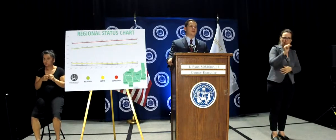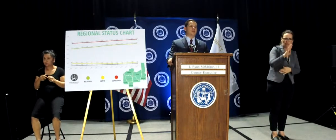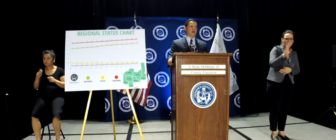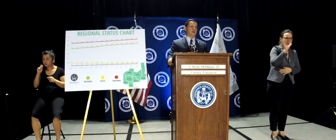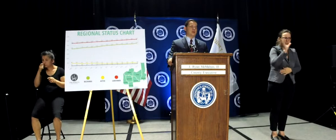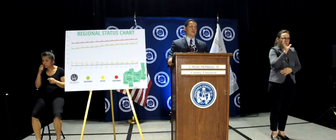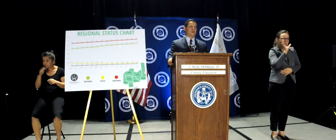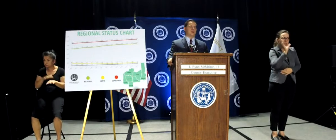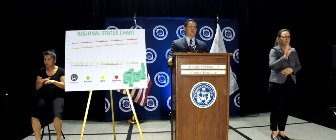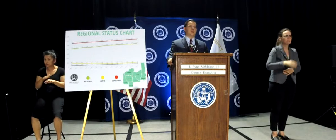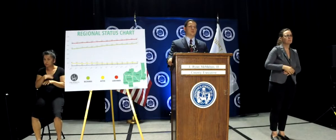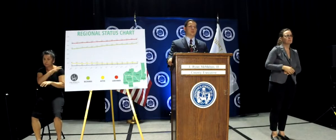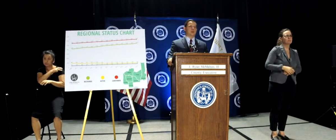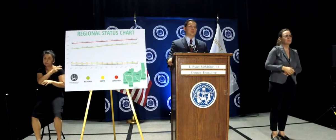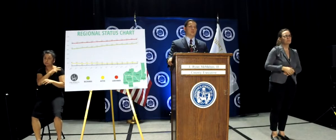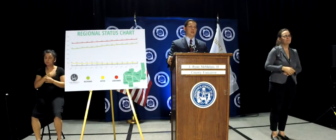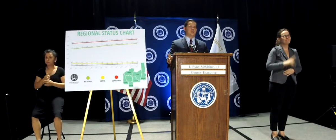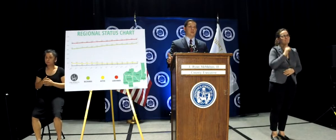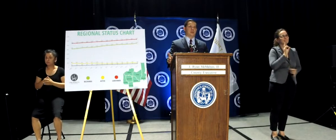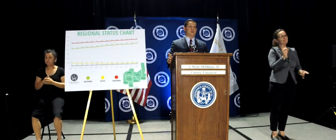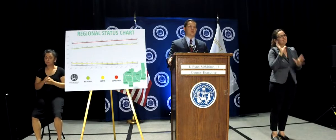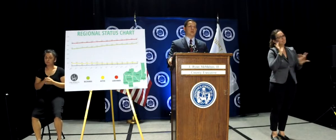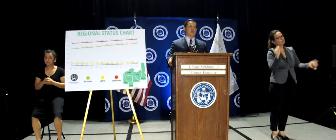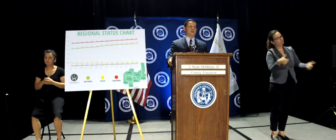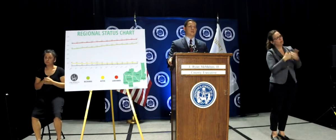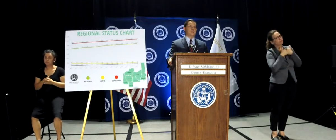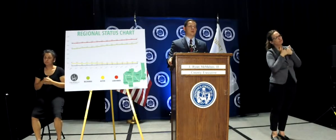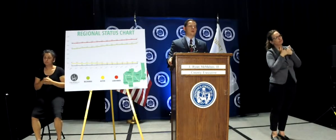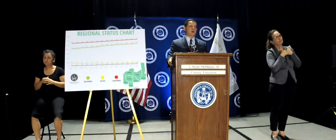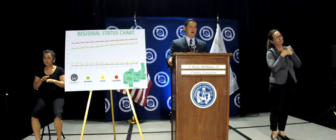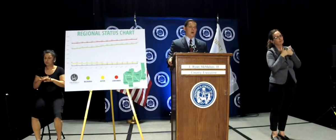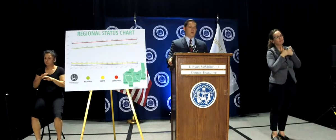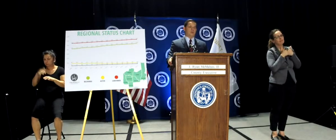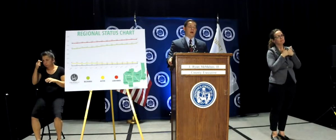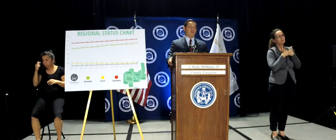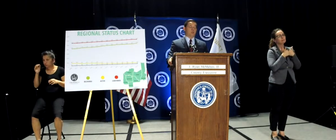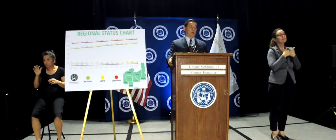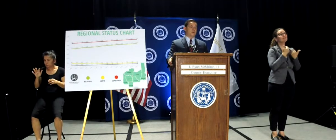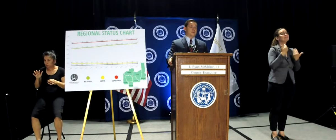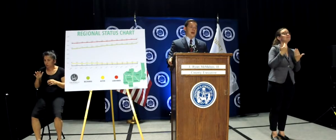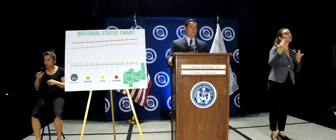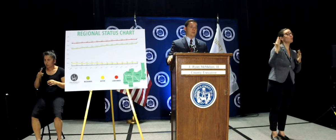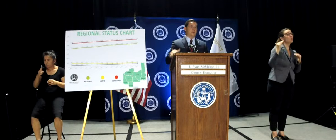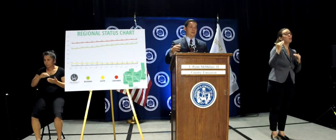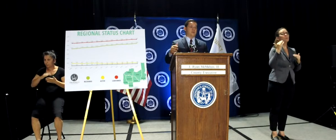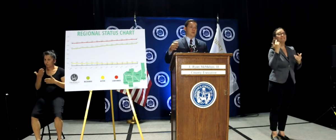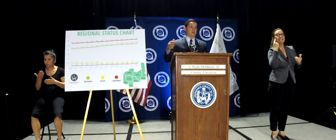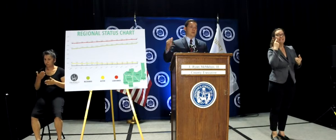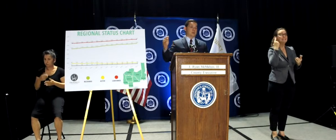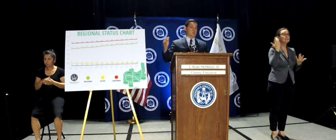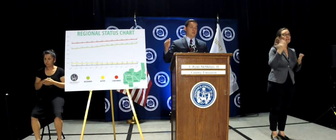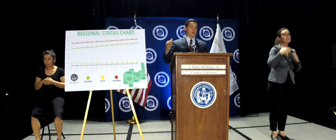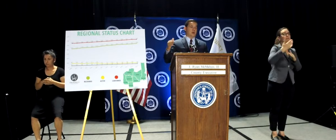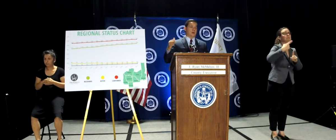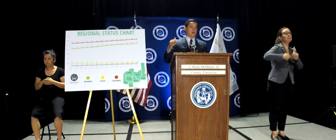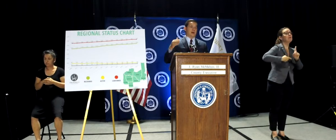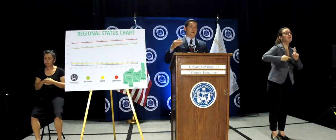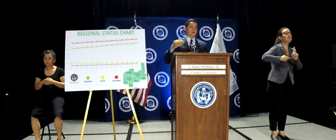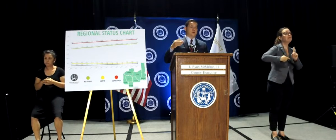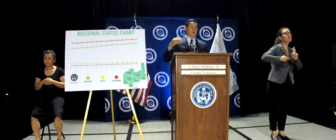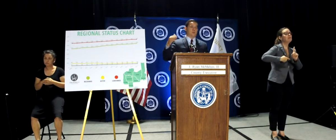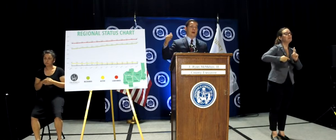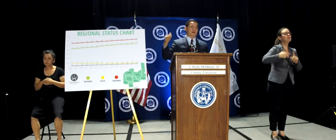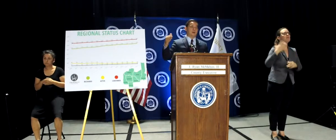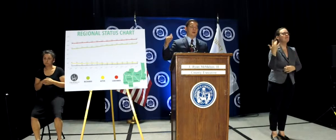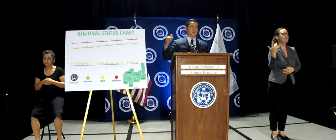Yeah, it's a challenge. I think it's really going to be a challenge for the next 30 days. We have a lot of important things happening in the next 30 days when you talk about